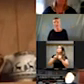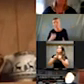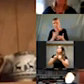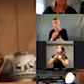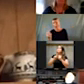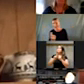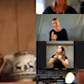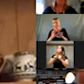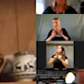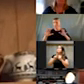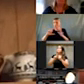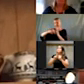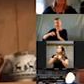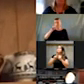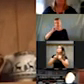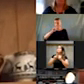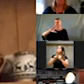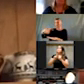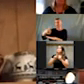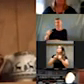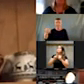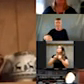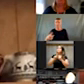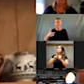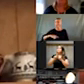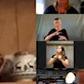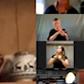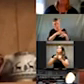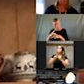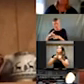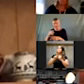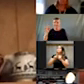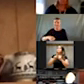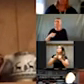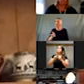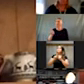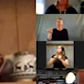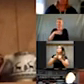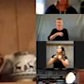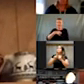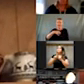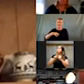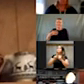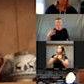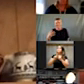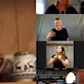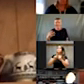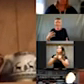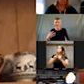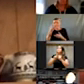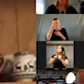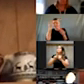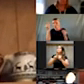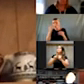of disabled people will be in place in part to monitor it, but this government have conveniently neglected to commit